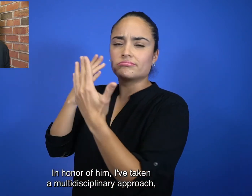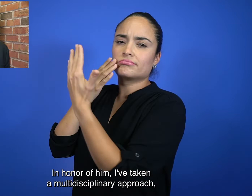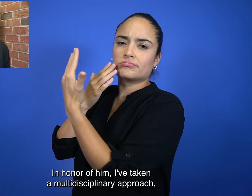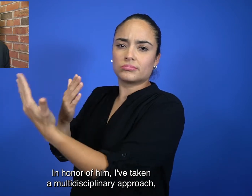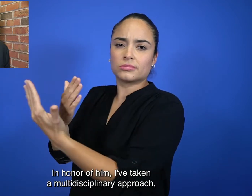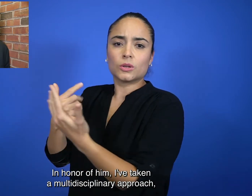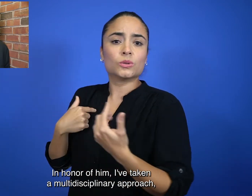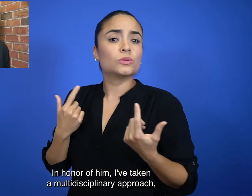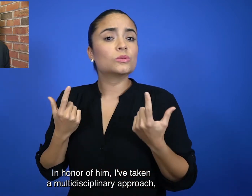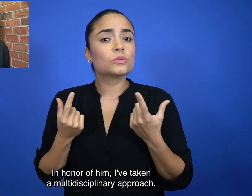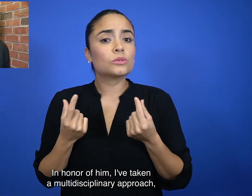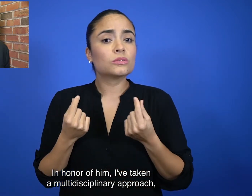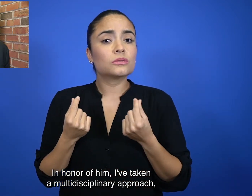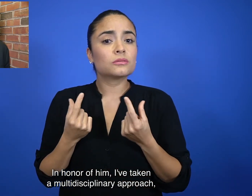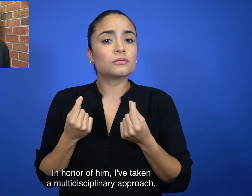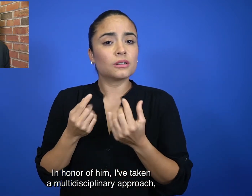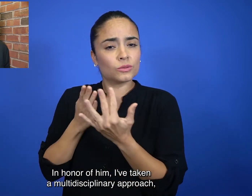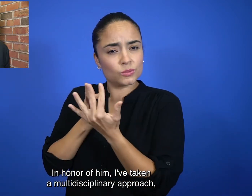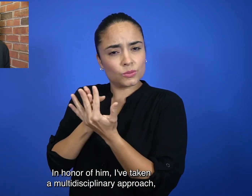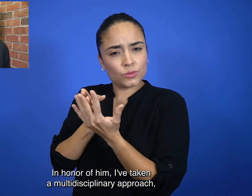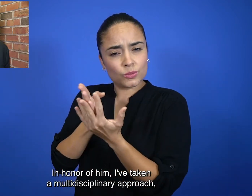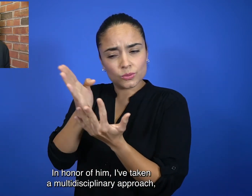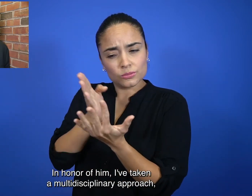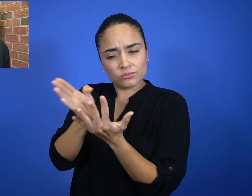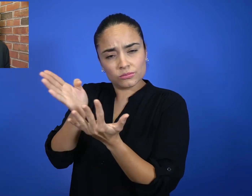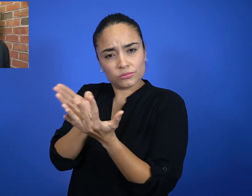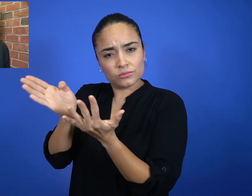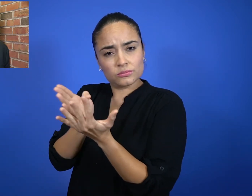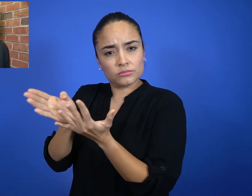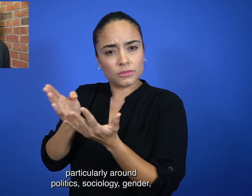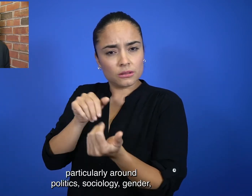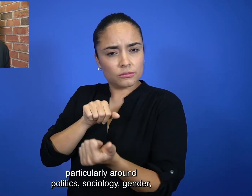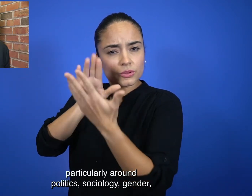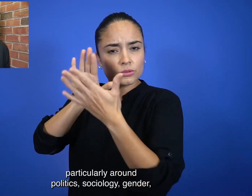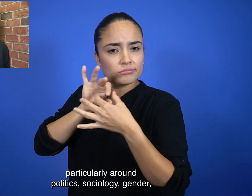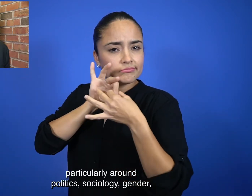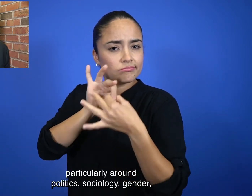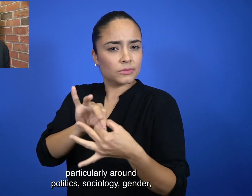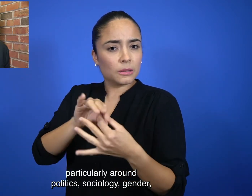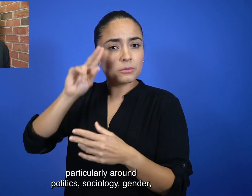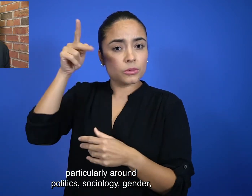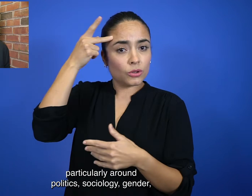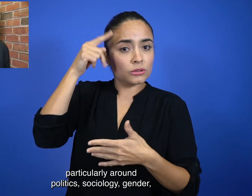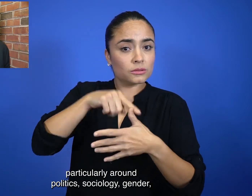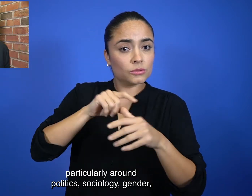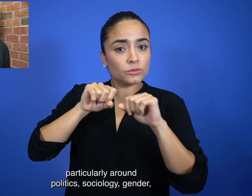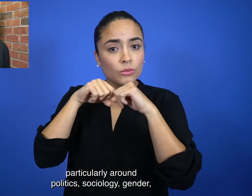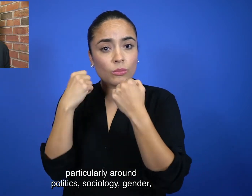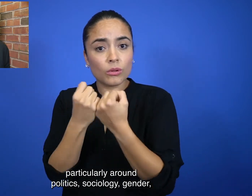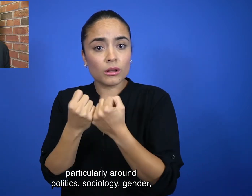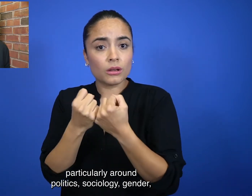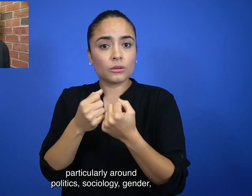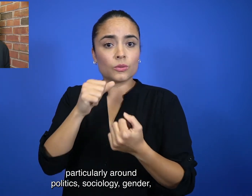I've taken a multidisciplinary approach, particularly around politics, sociology,